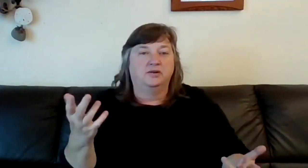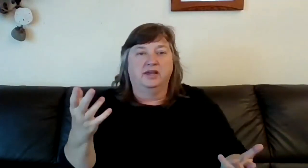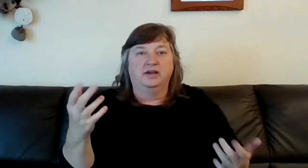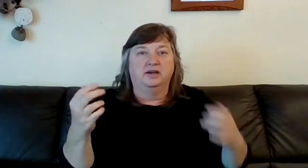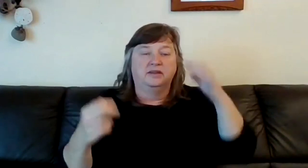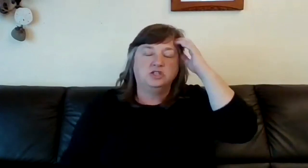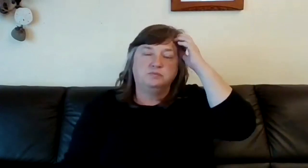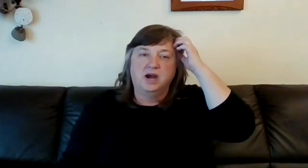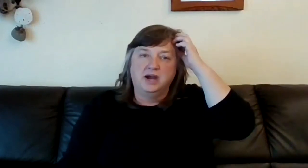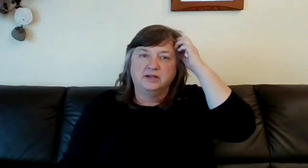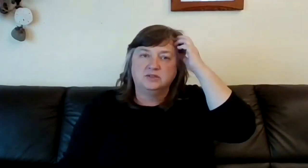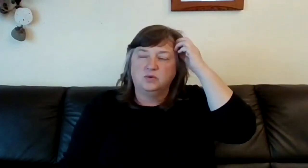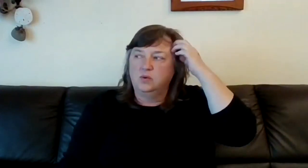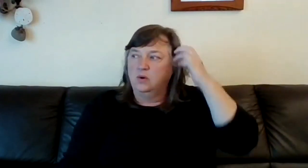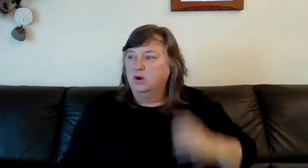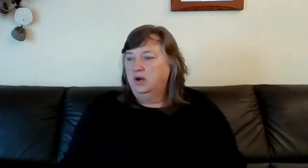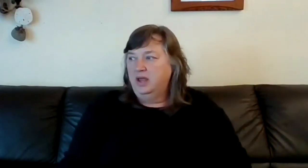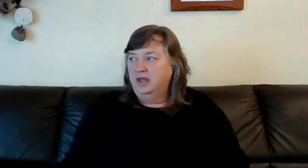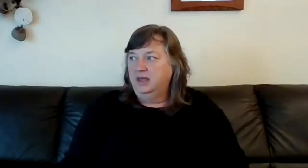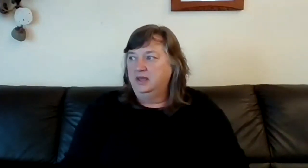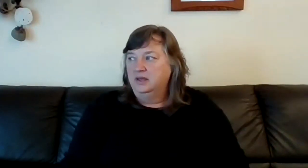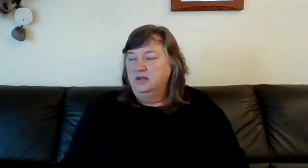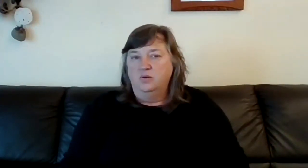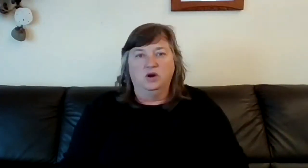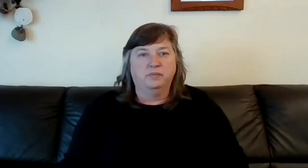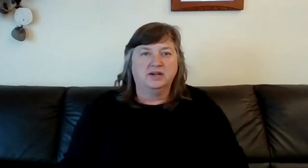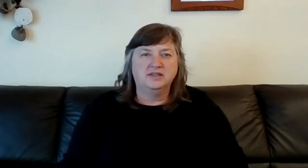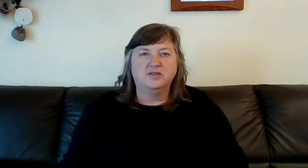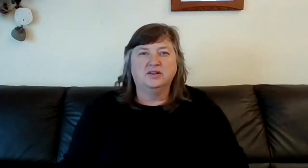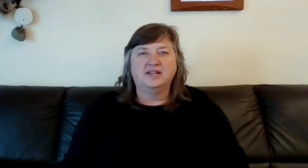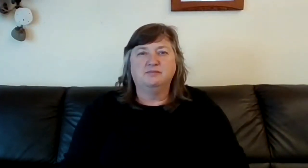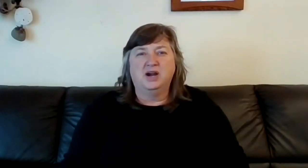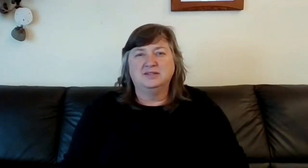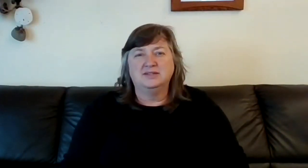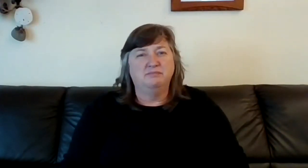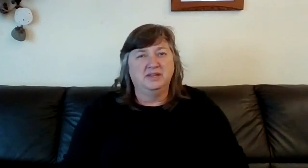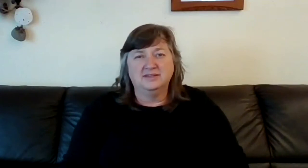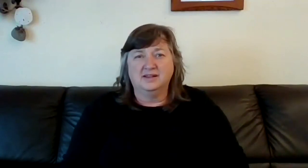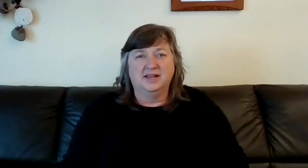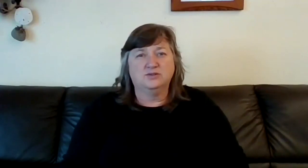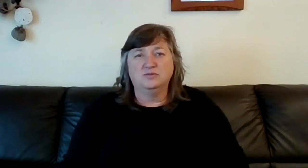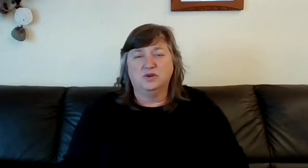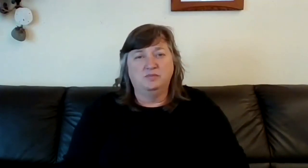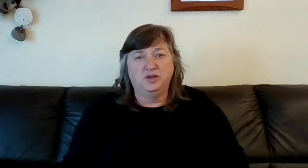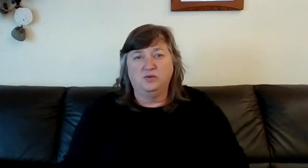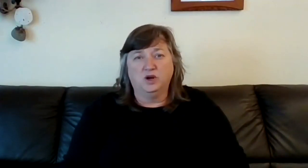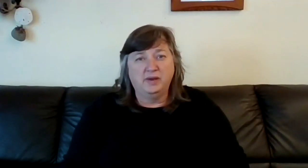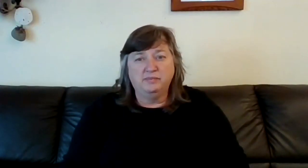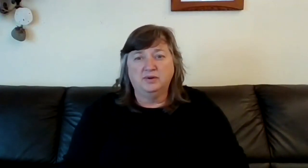like a lunch box or a work box. There are lots of boxes and bins in classrooms where you put your work